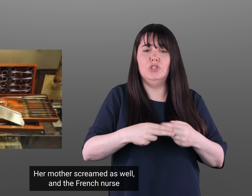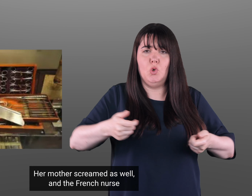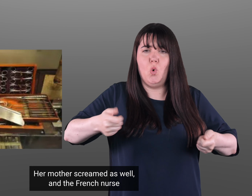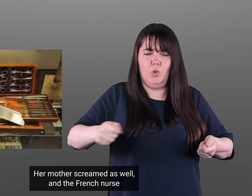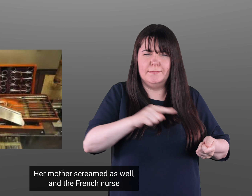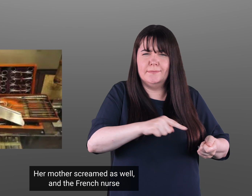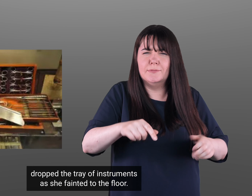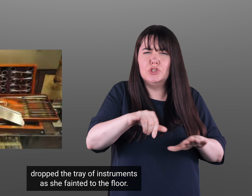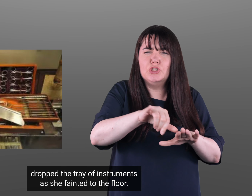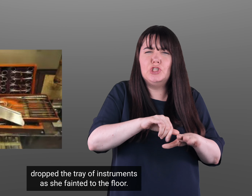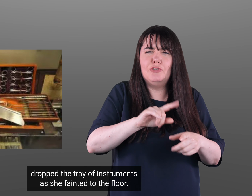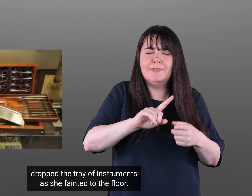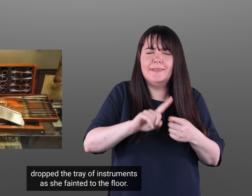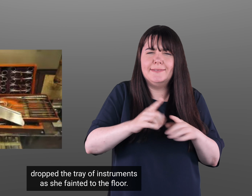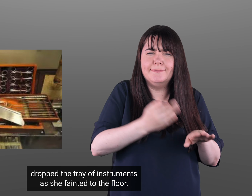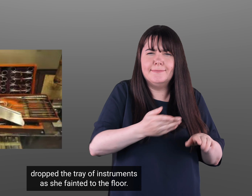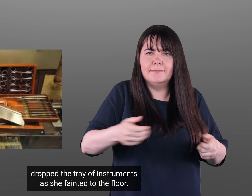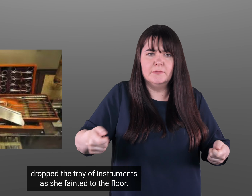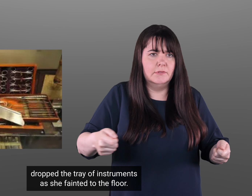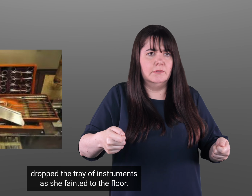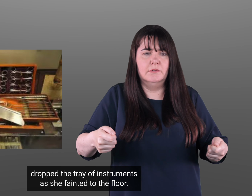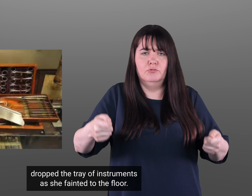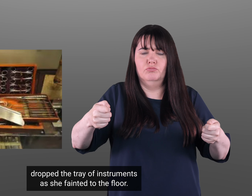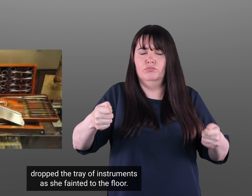nurse dropped the tray of instruments as she fainted to the floor.